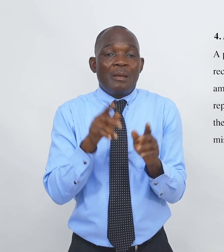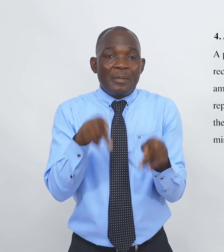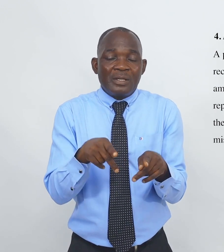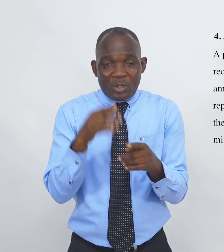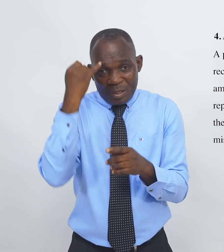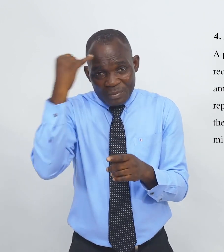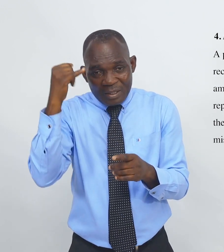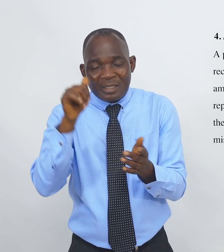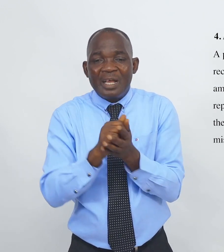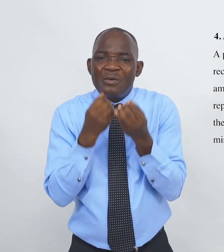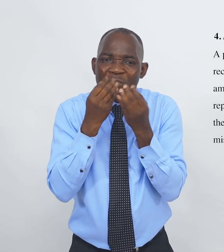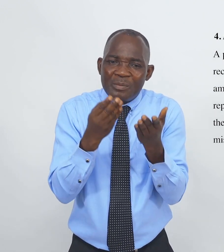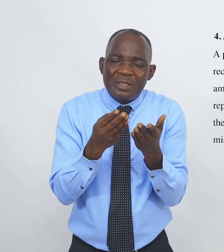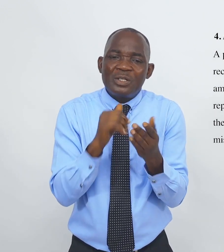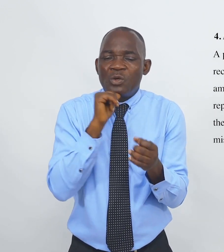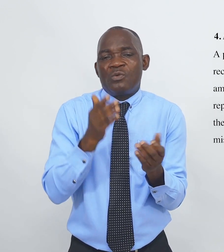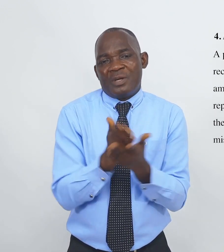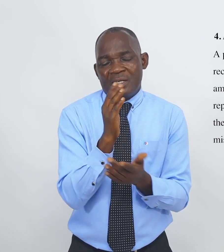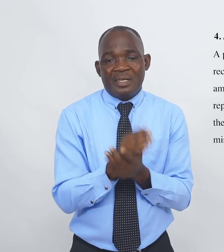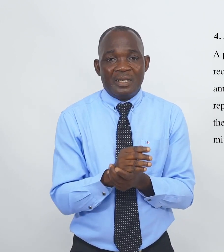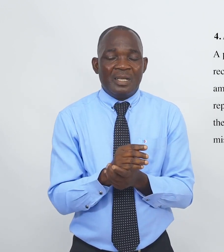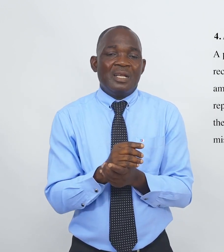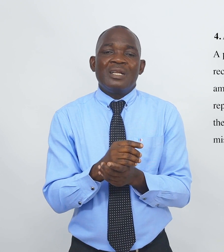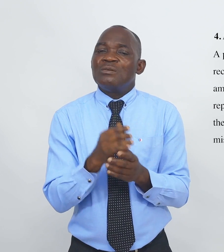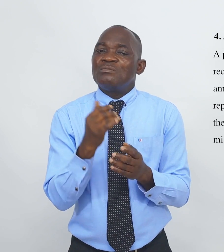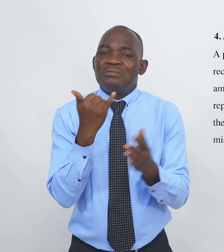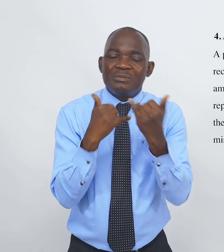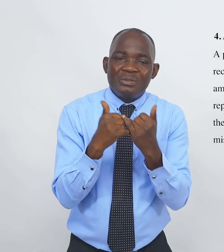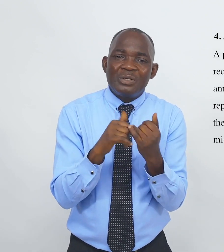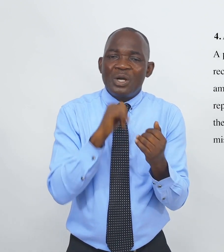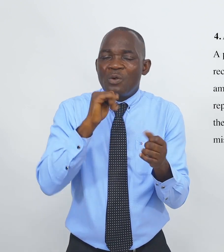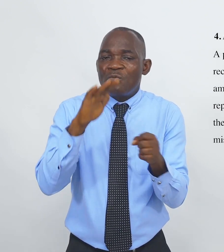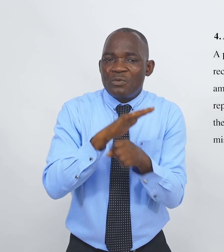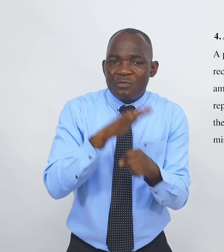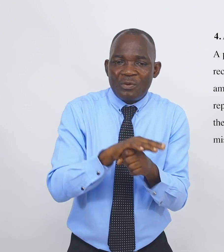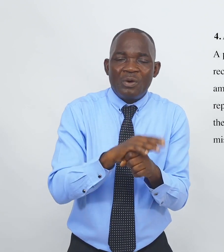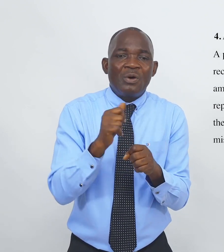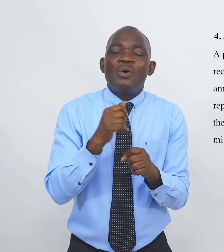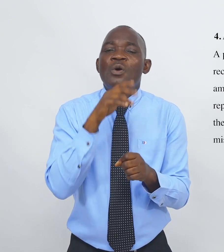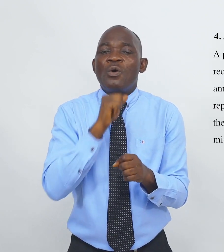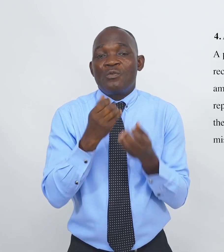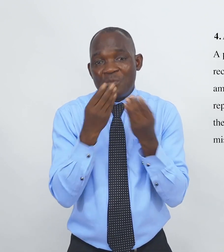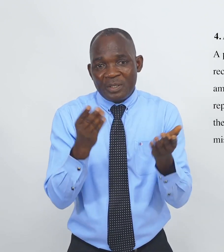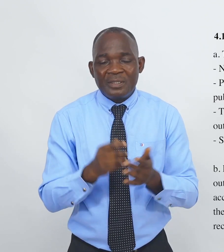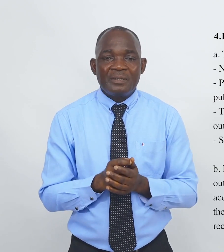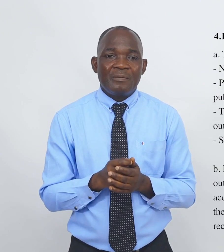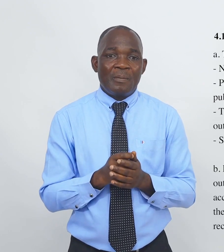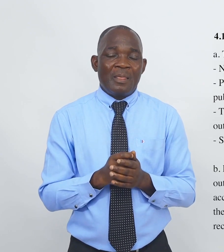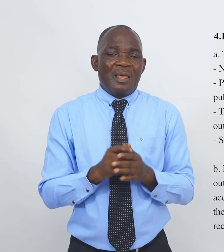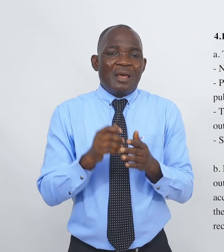person's opinion, the information is incorrect, misleading, incomplete, or out of date. How to